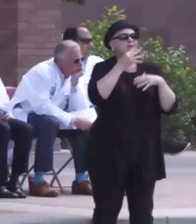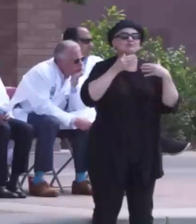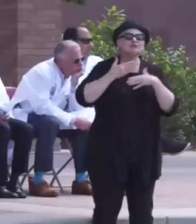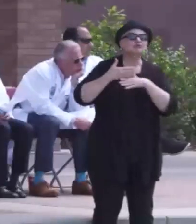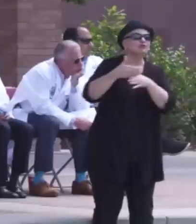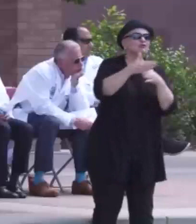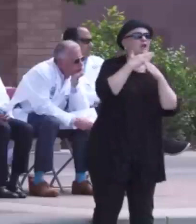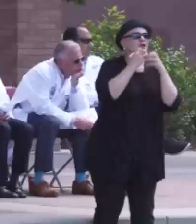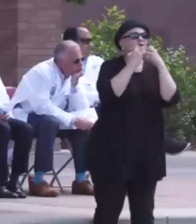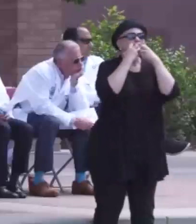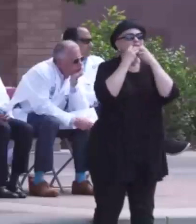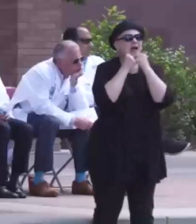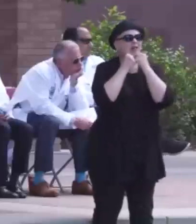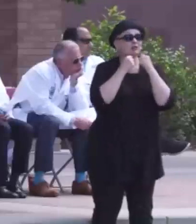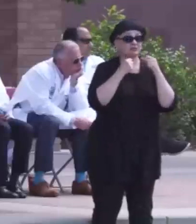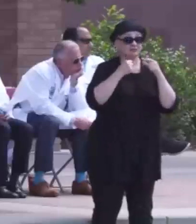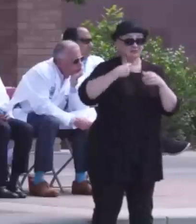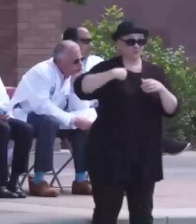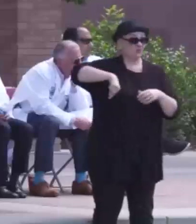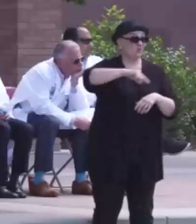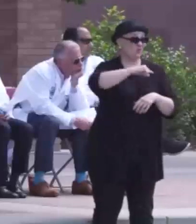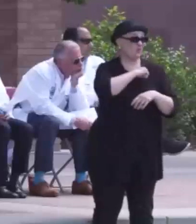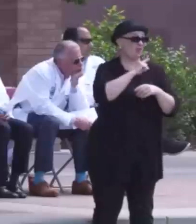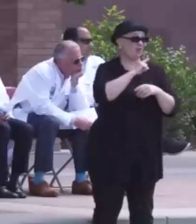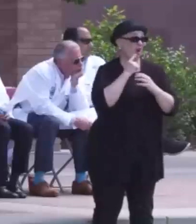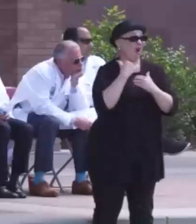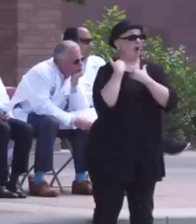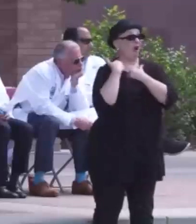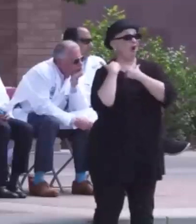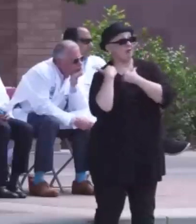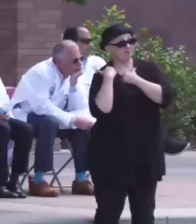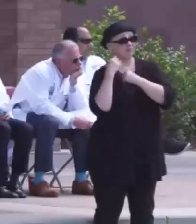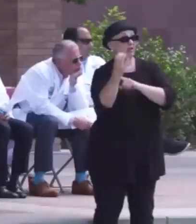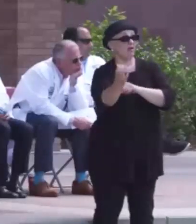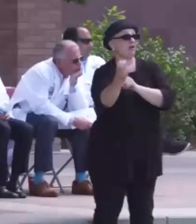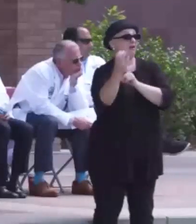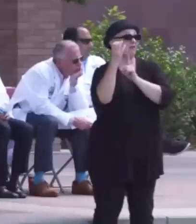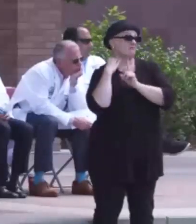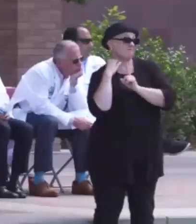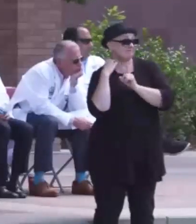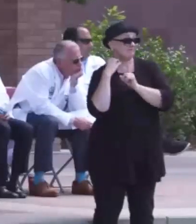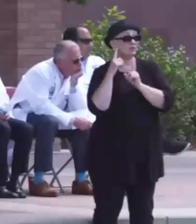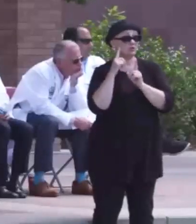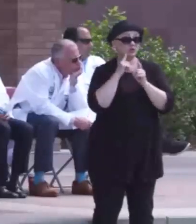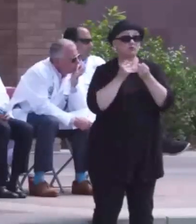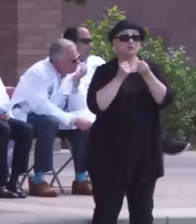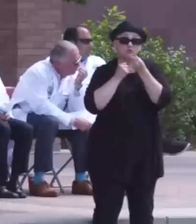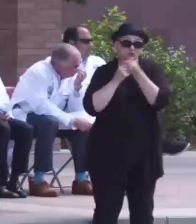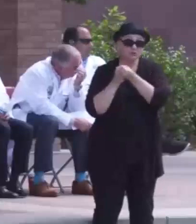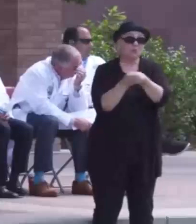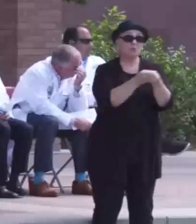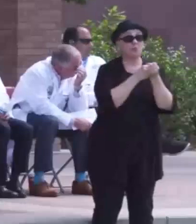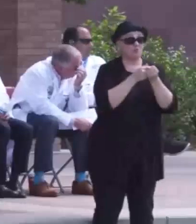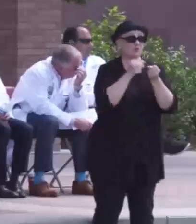the obligation of self-regulation to uphold those standards and values across the